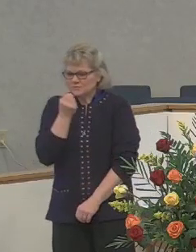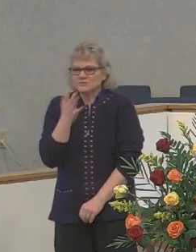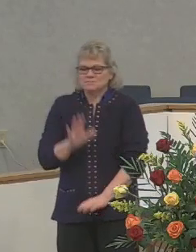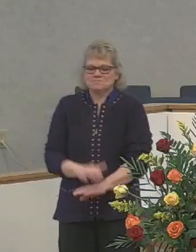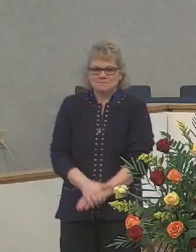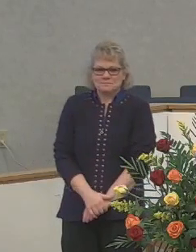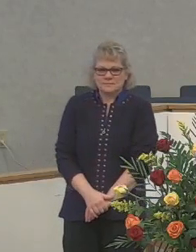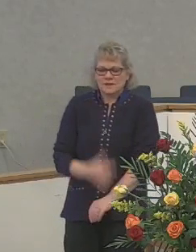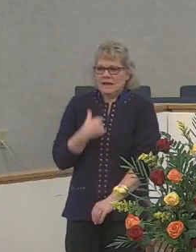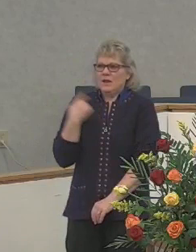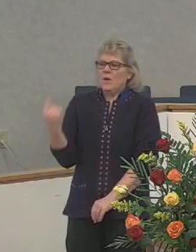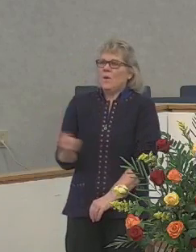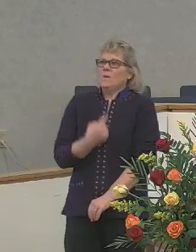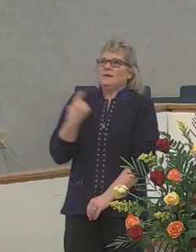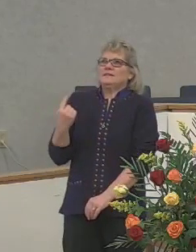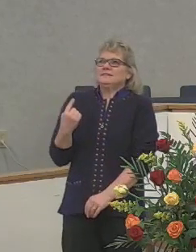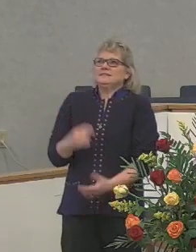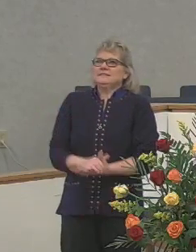It always